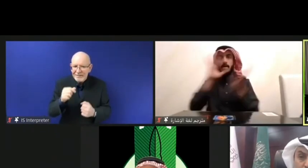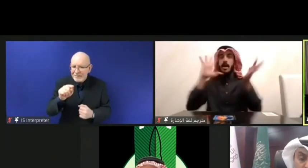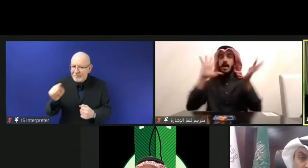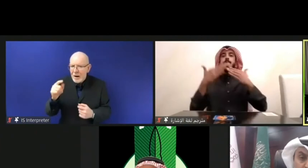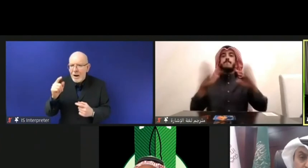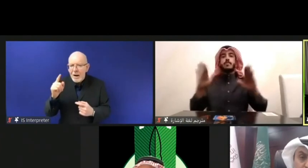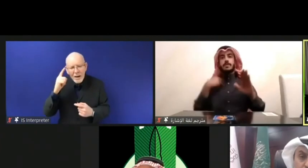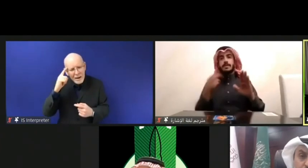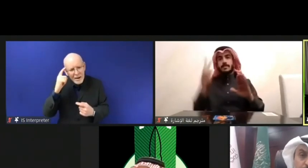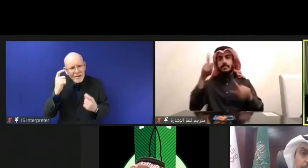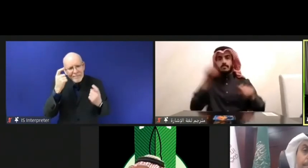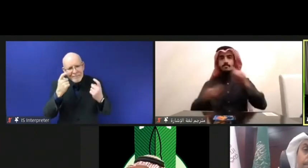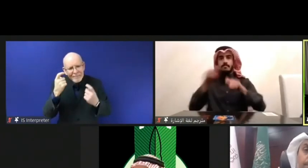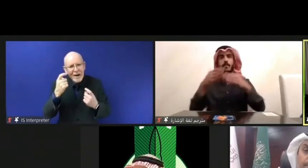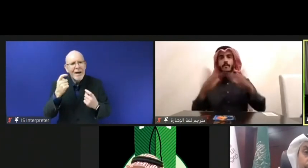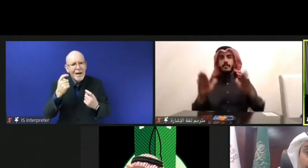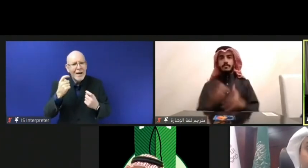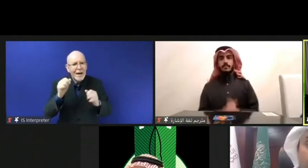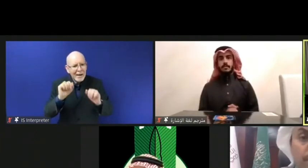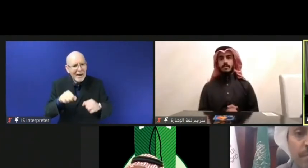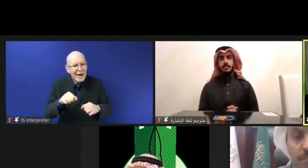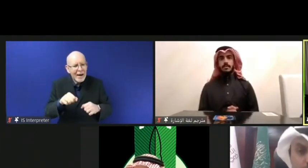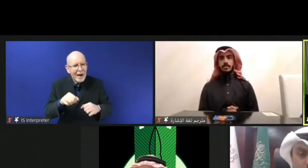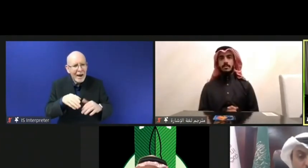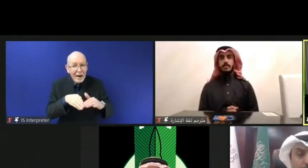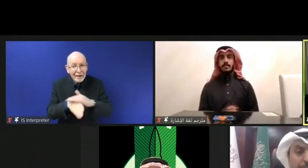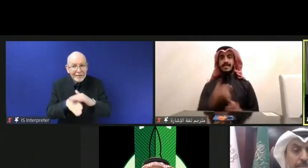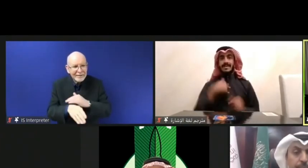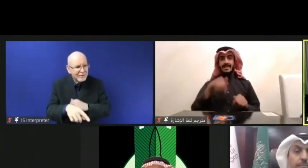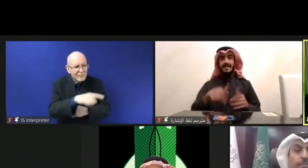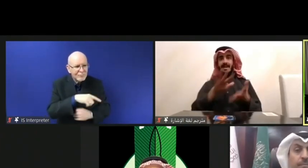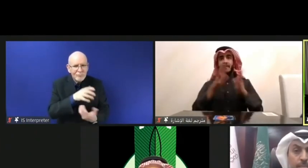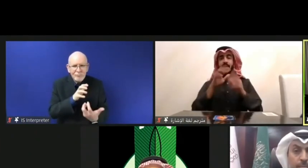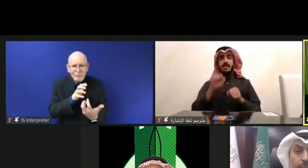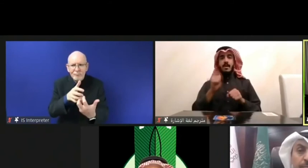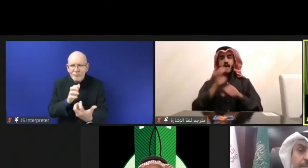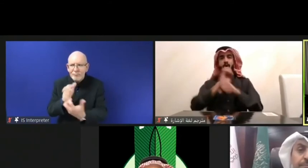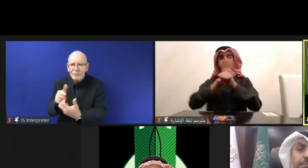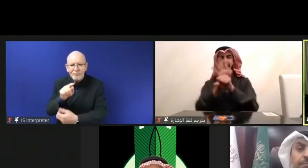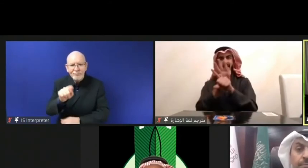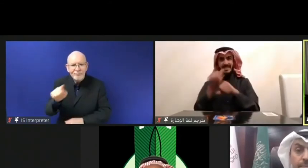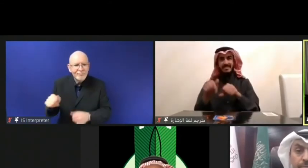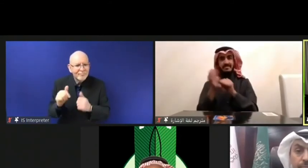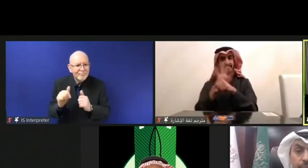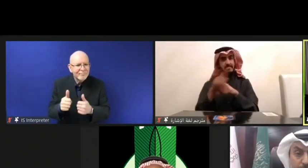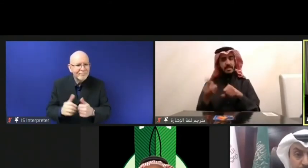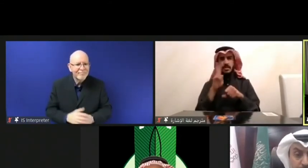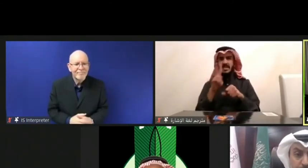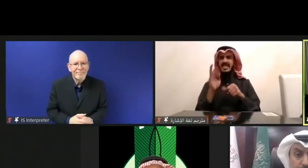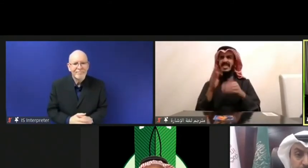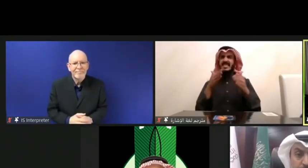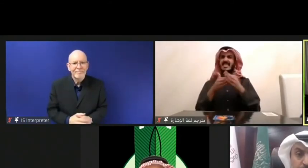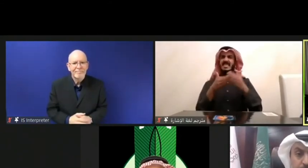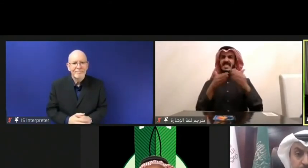place. Obviously, with the COVID-19 has created many challenges, and